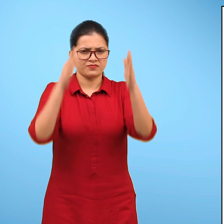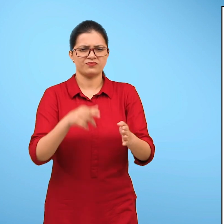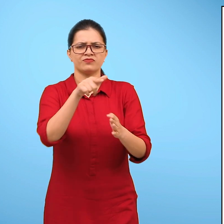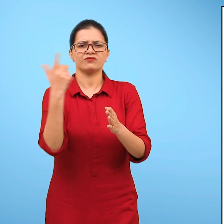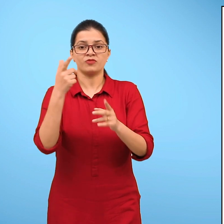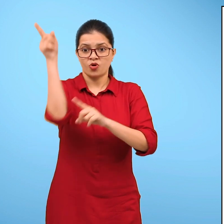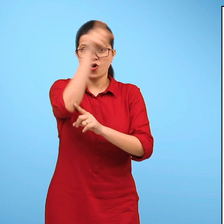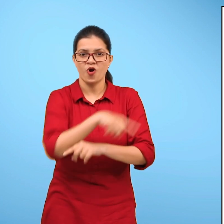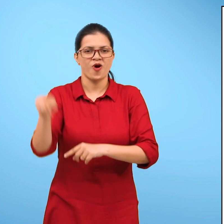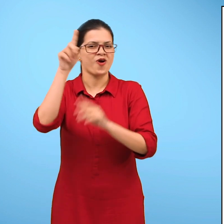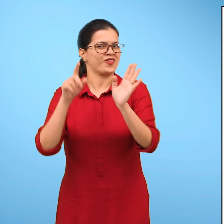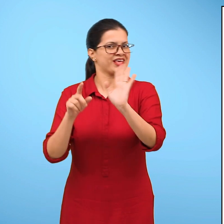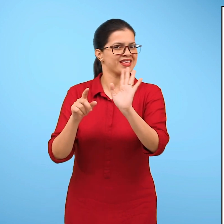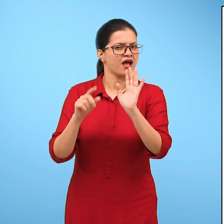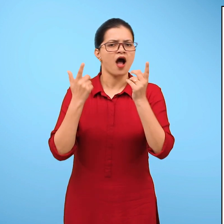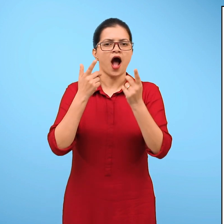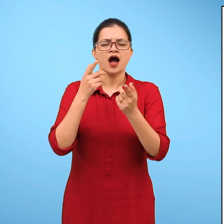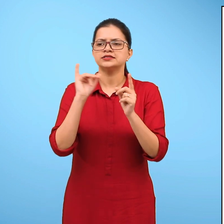rotates partly,